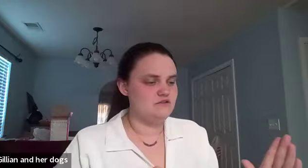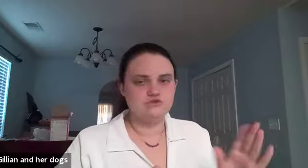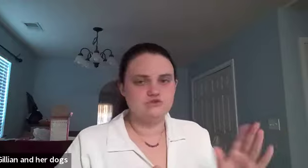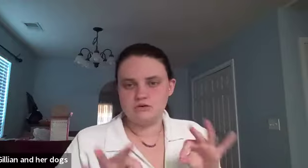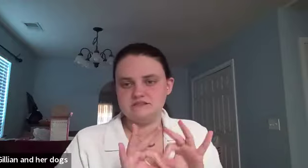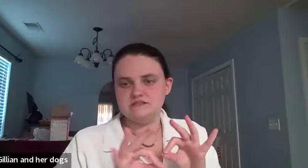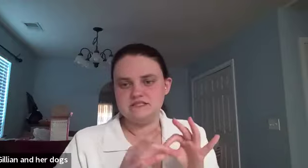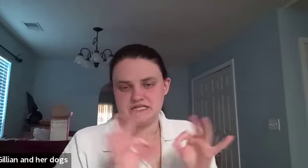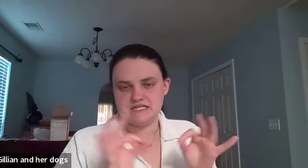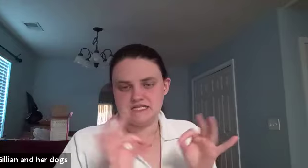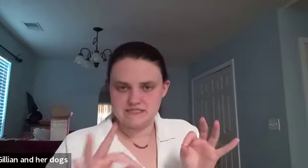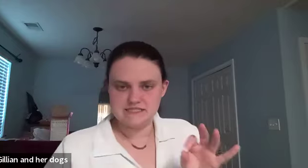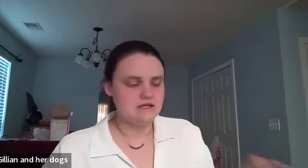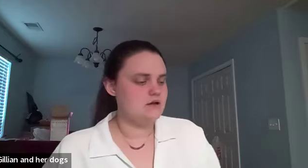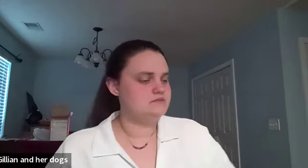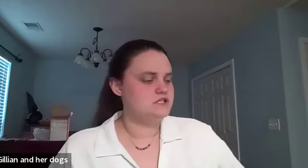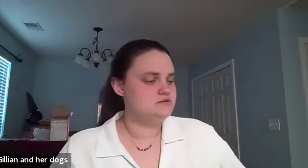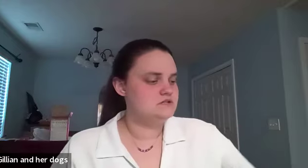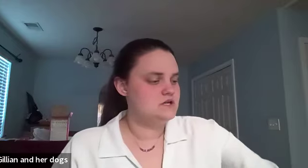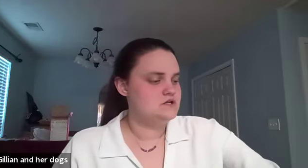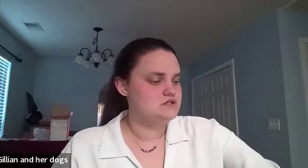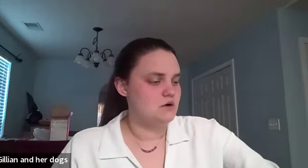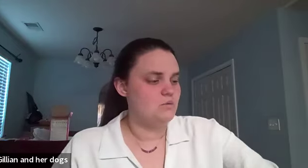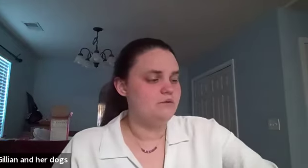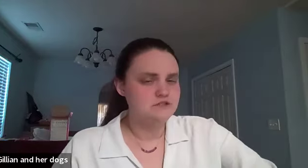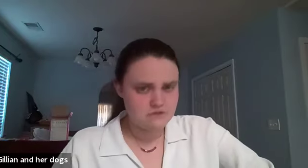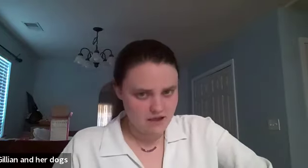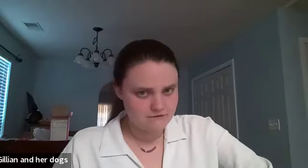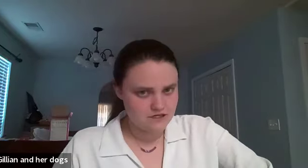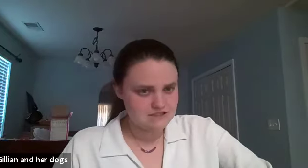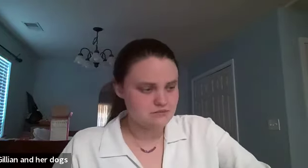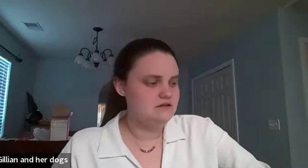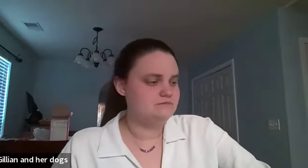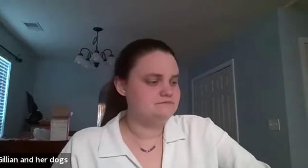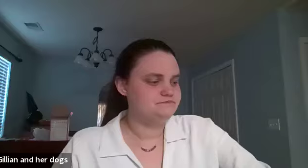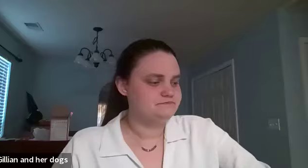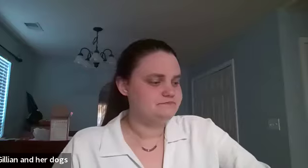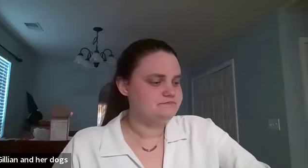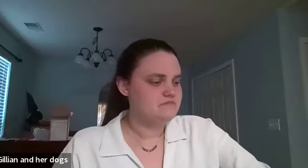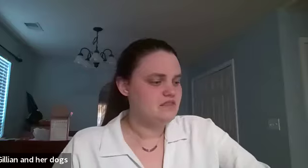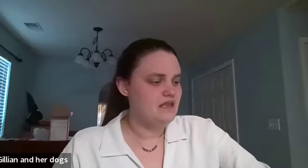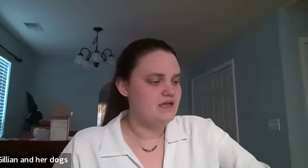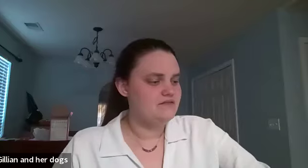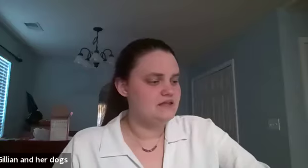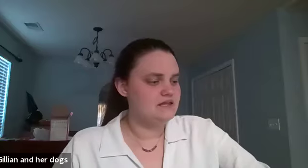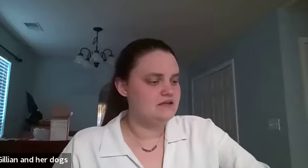those are important sentence phrases to use. So we will do that for next week. And